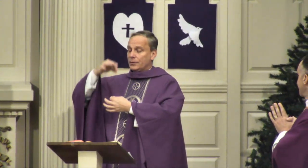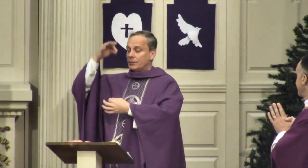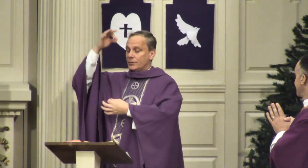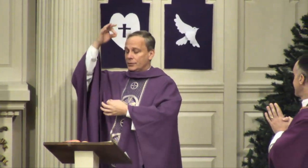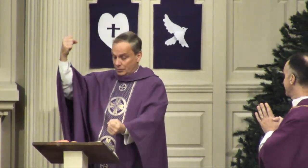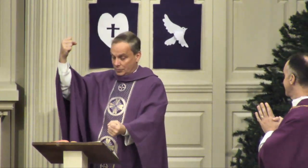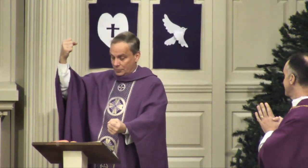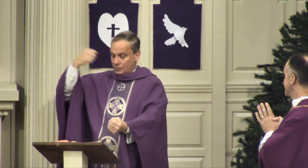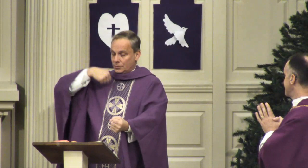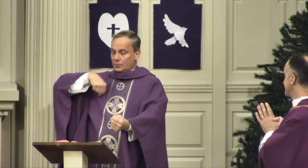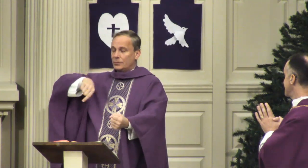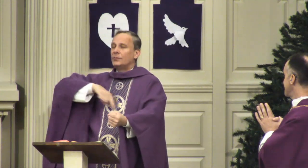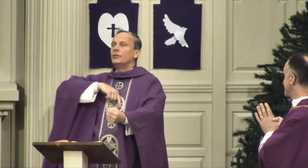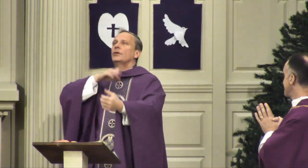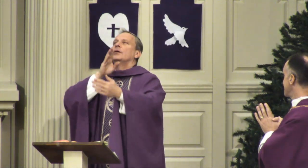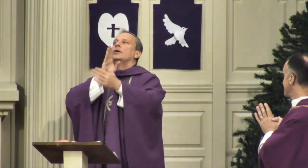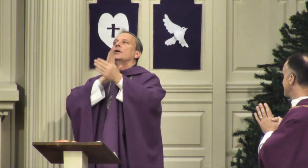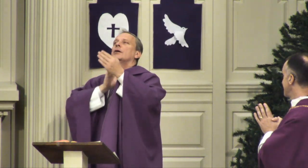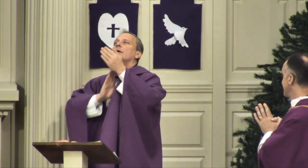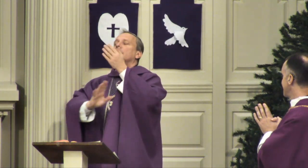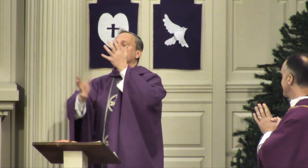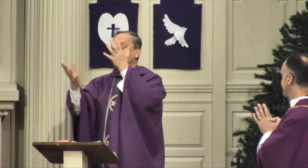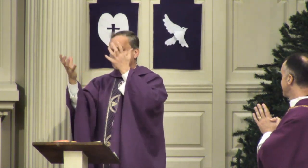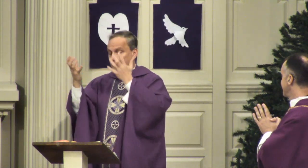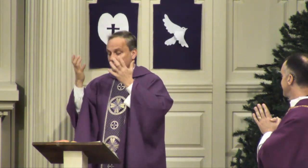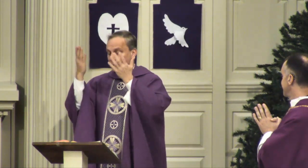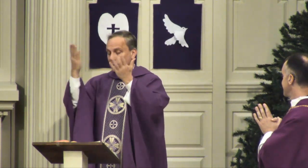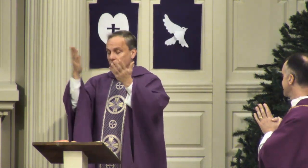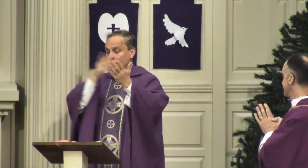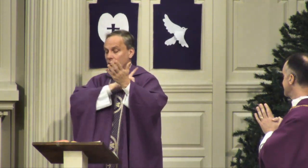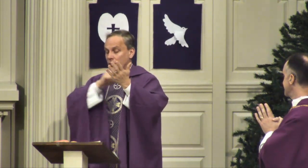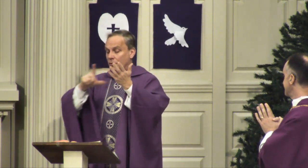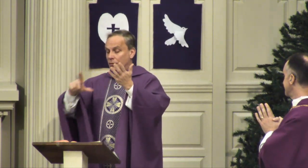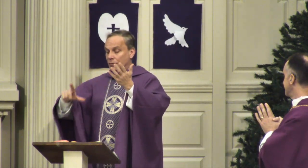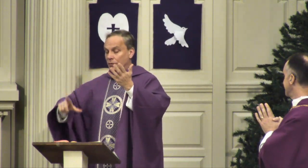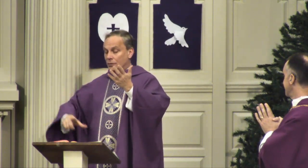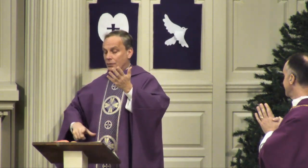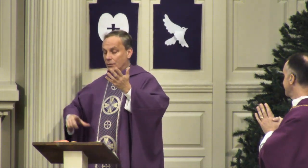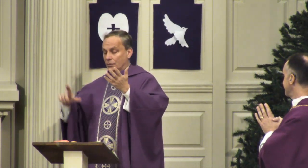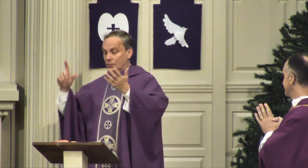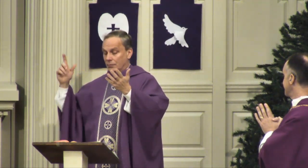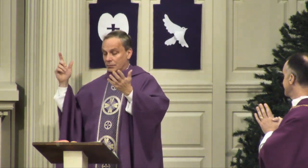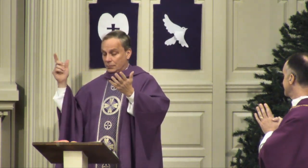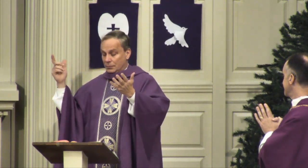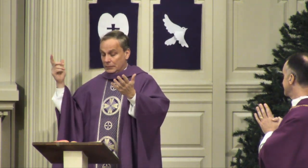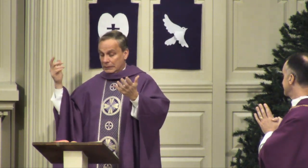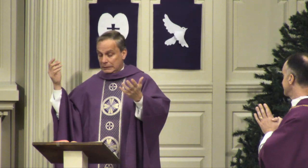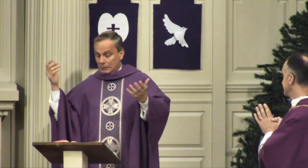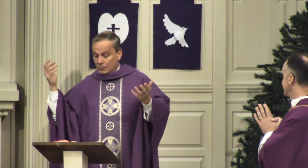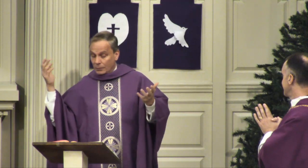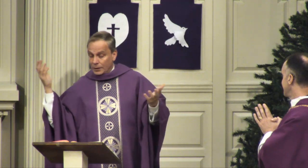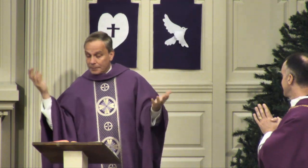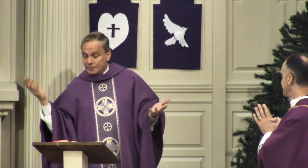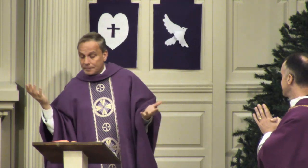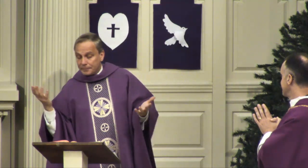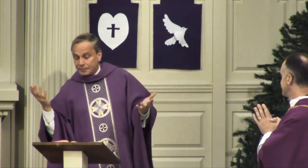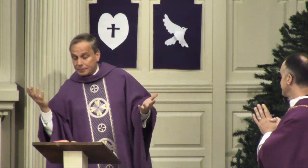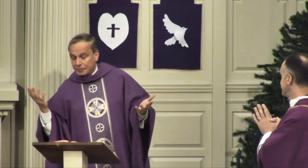Replenished by the food of spiritual nourishment, we humbly beseech you, O